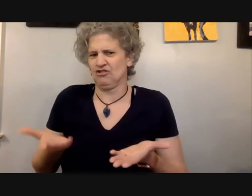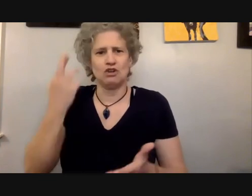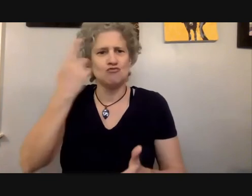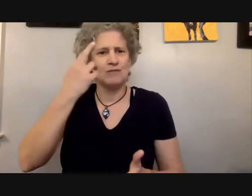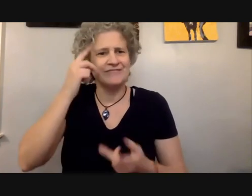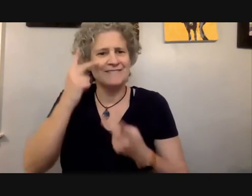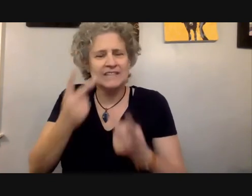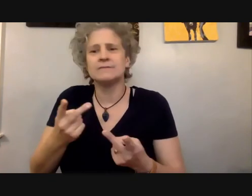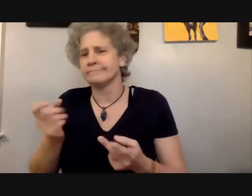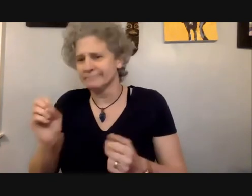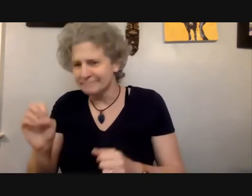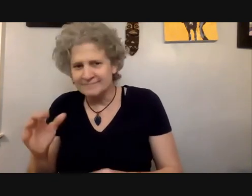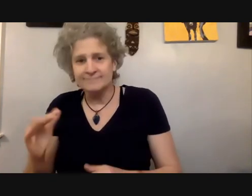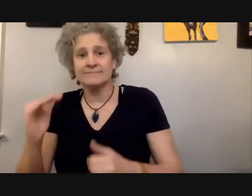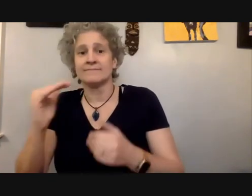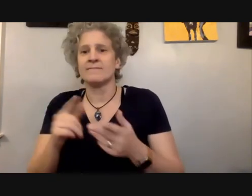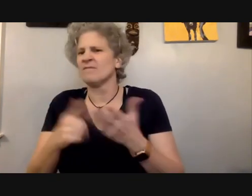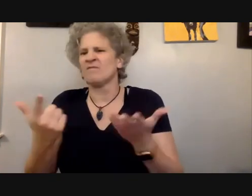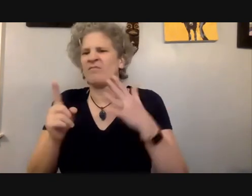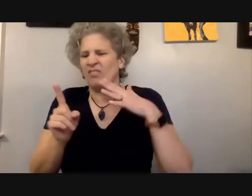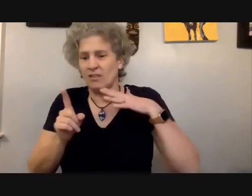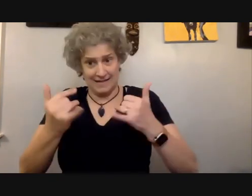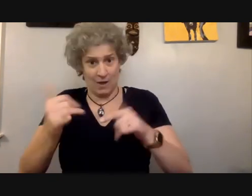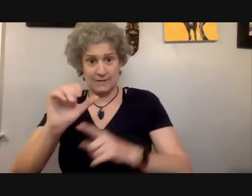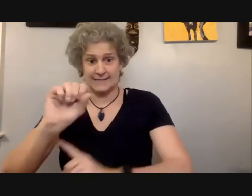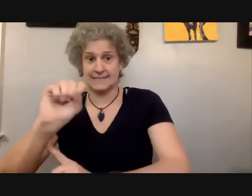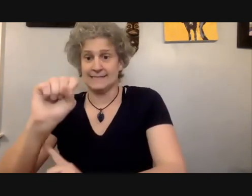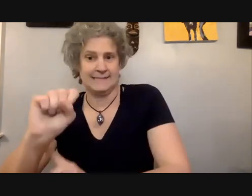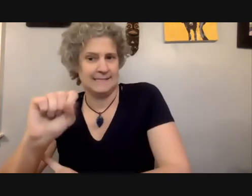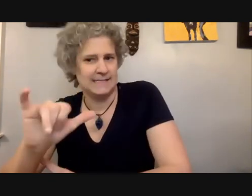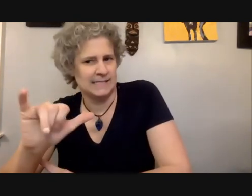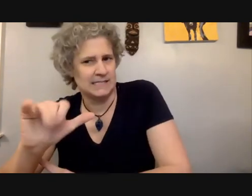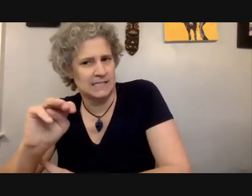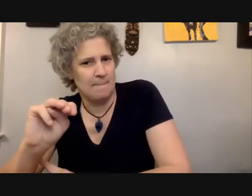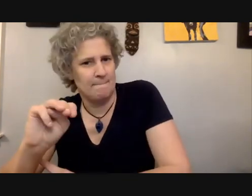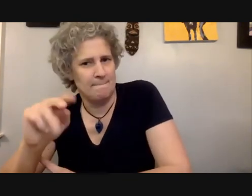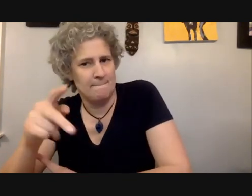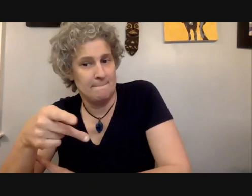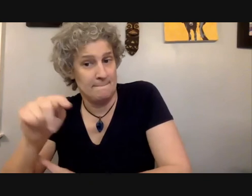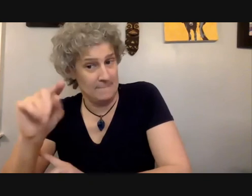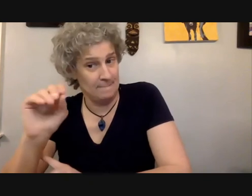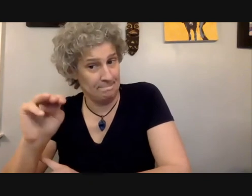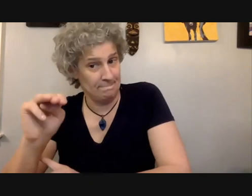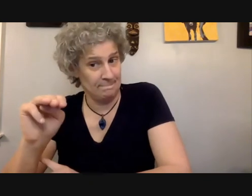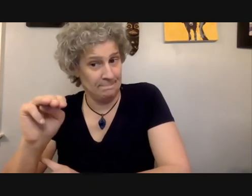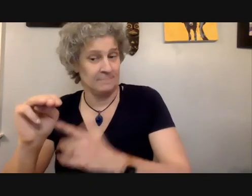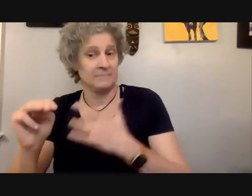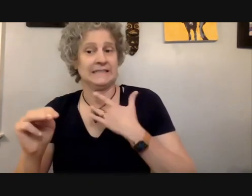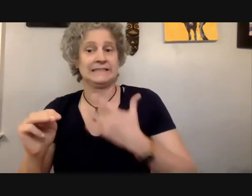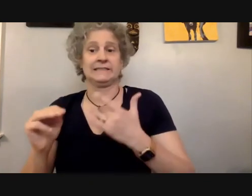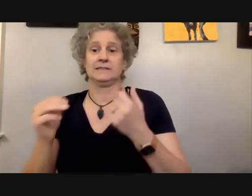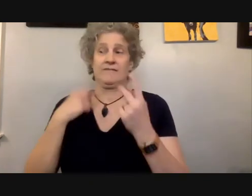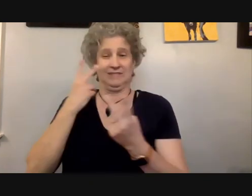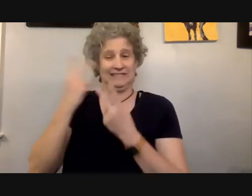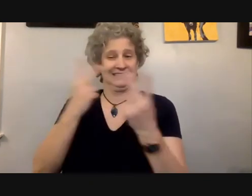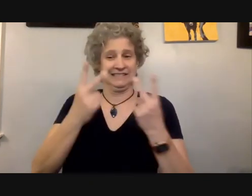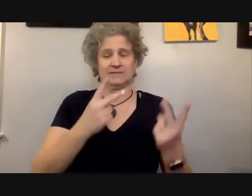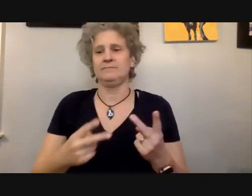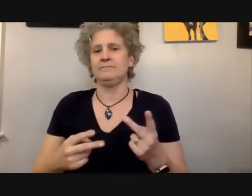means and how to articulate that. Also, being able to talk about why they're there, the reason for their visit. And then I also want to point